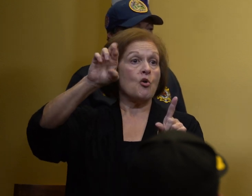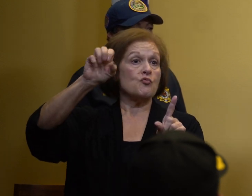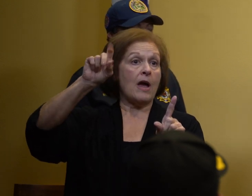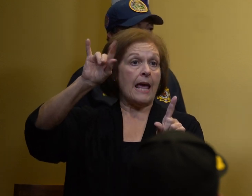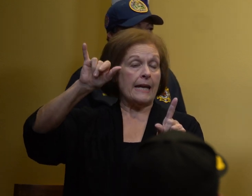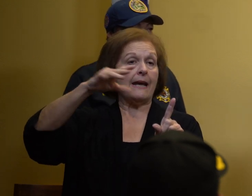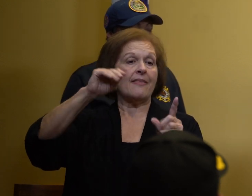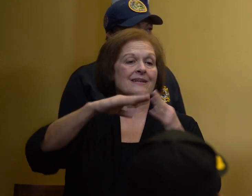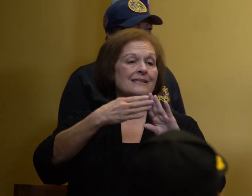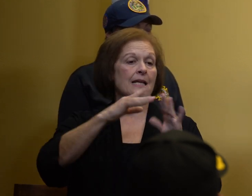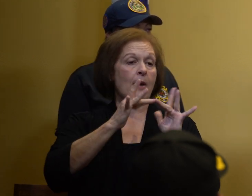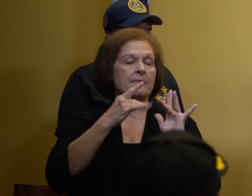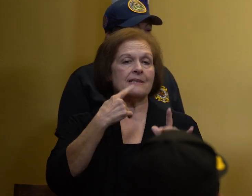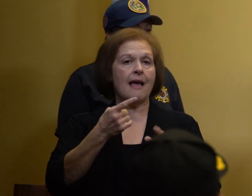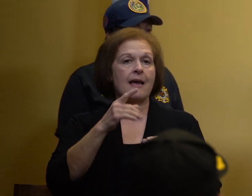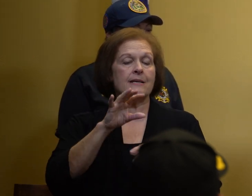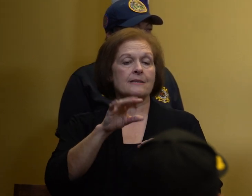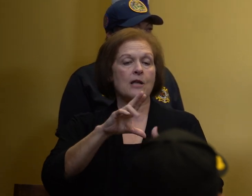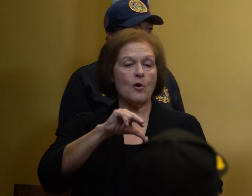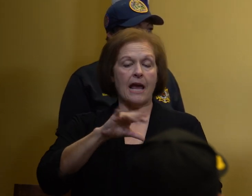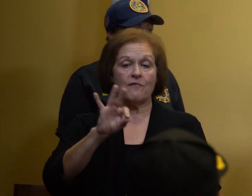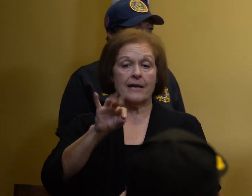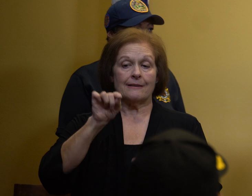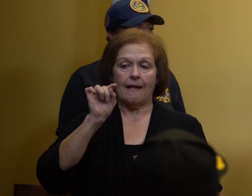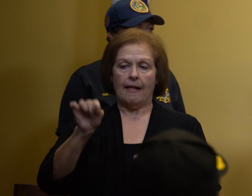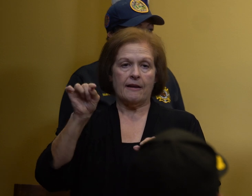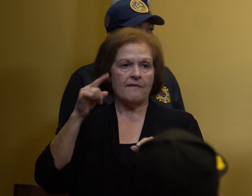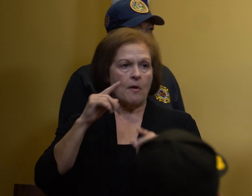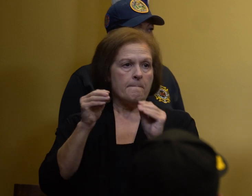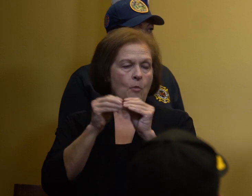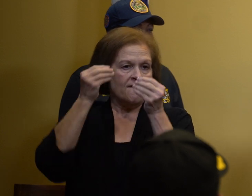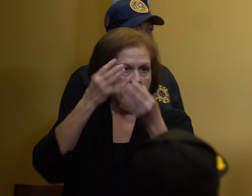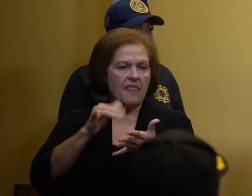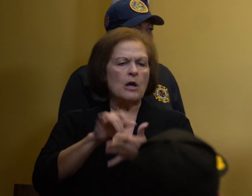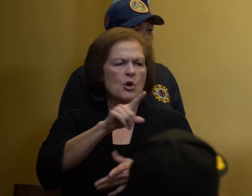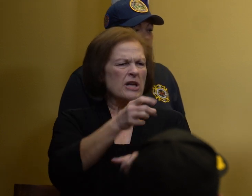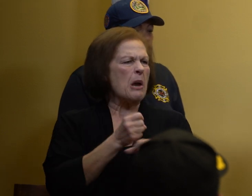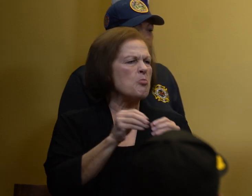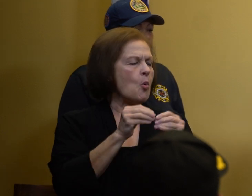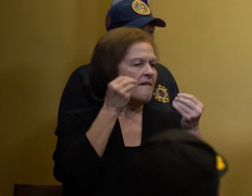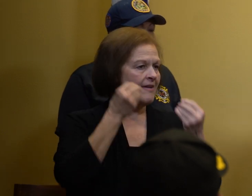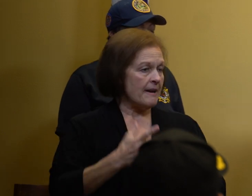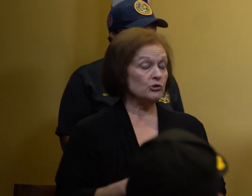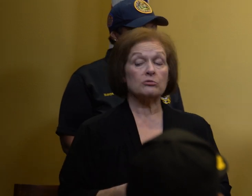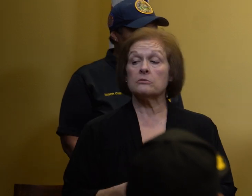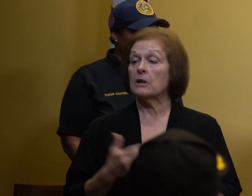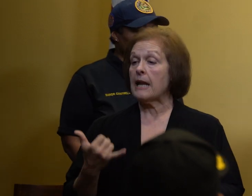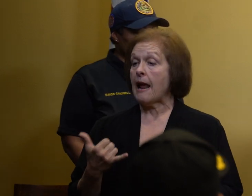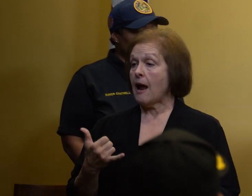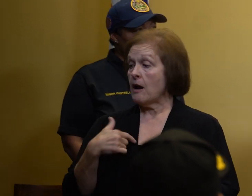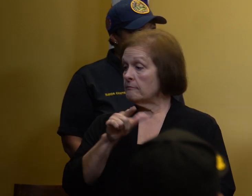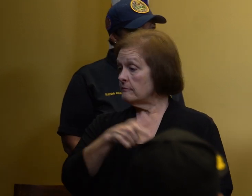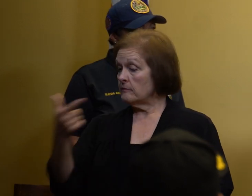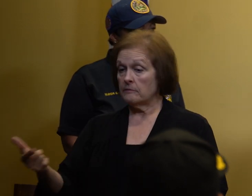city's main website that says Hurricane Francine. Click here for more details, and that's where you can find more information. With that, I will turn it over